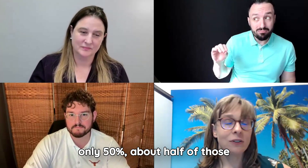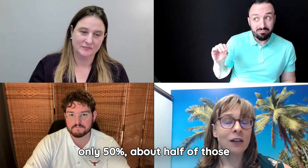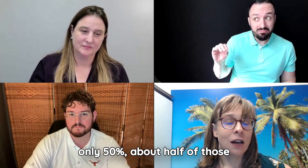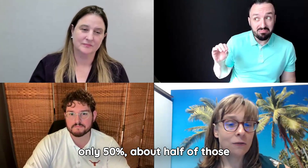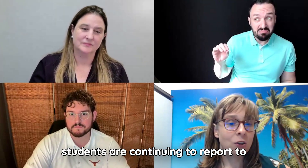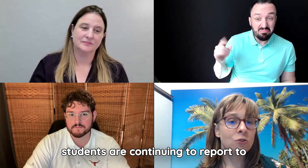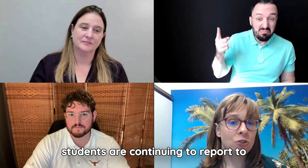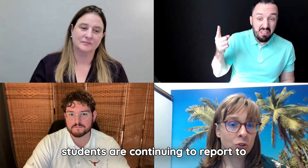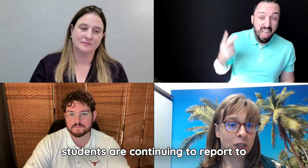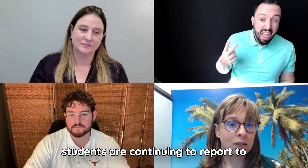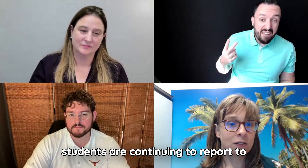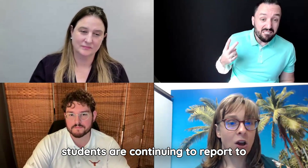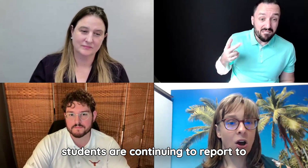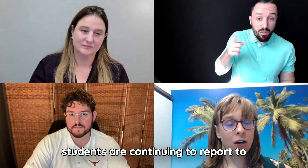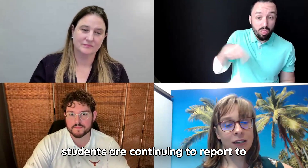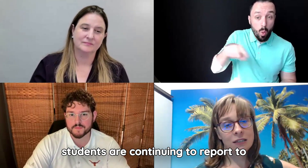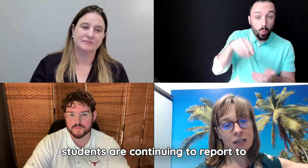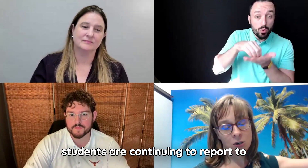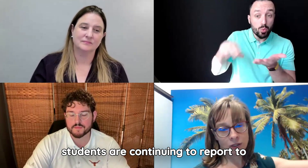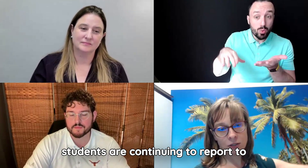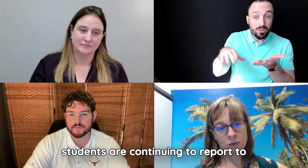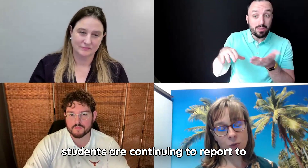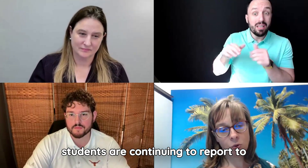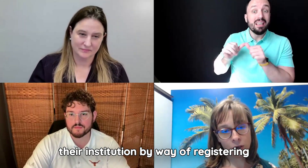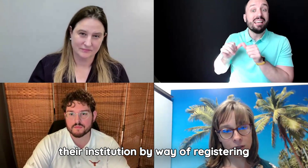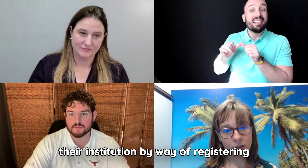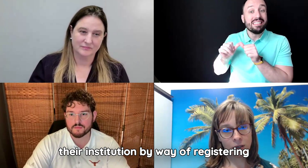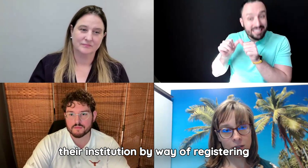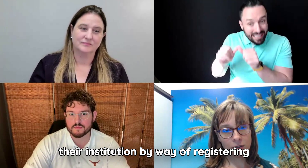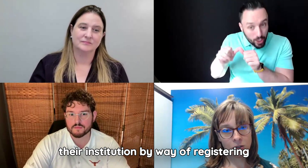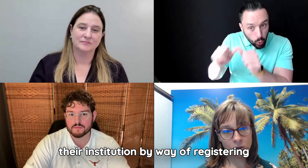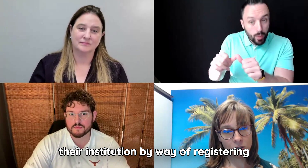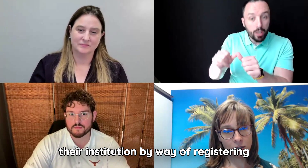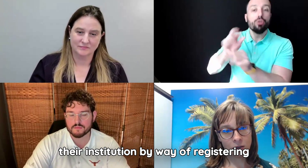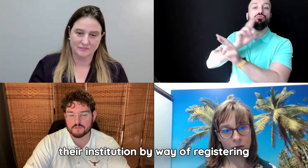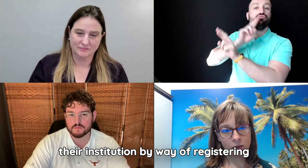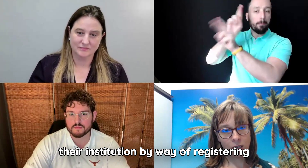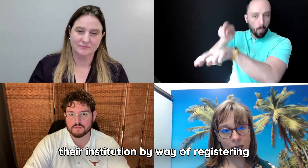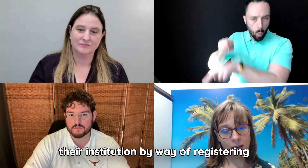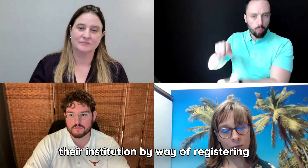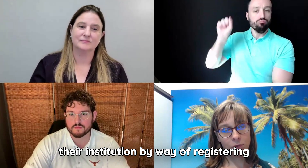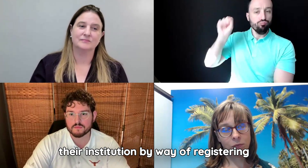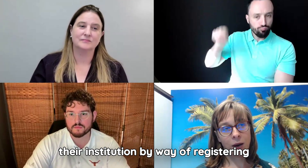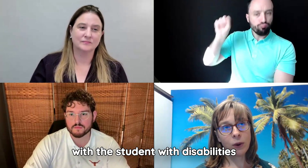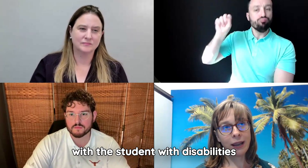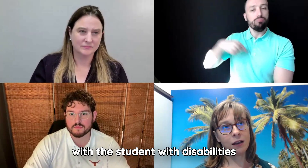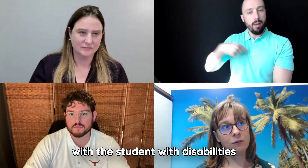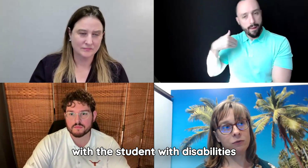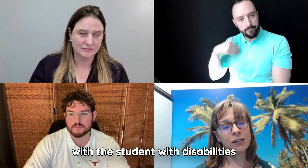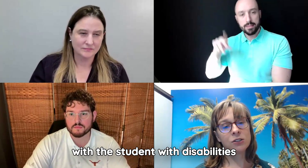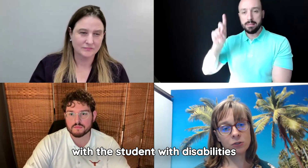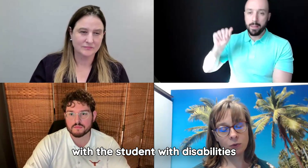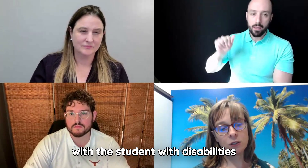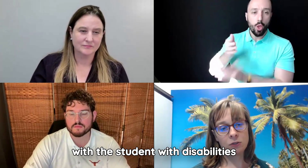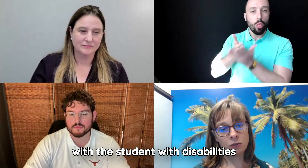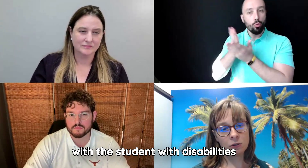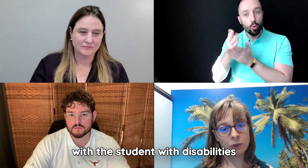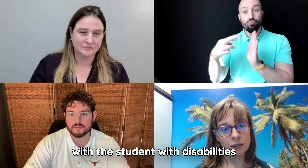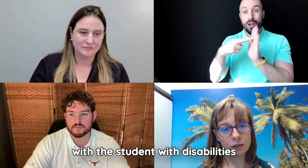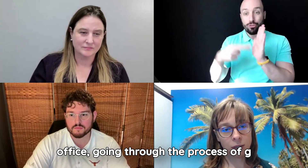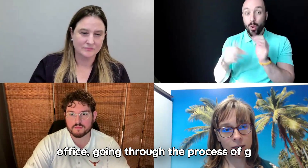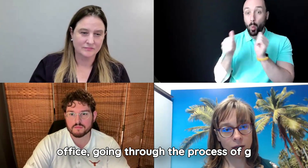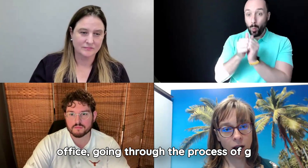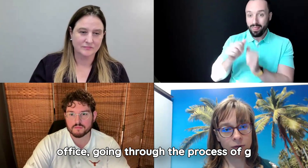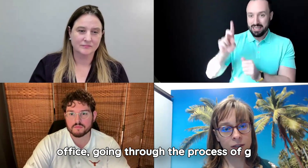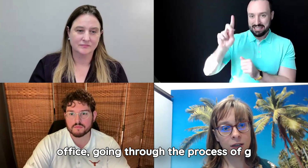about half, of those students are continuing to report to their institution by way of registering with the Student